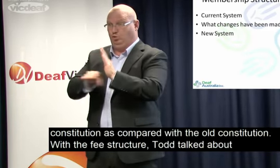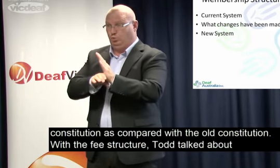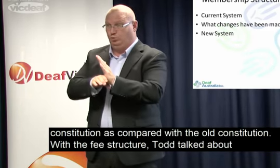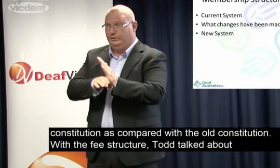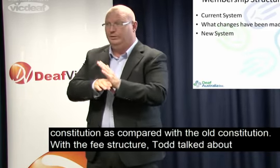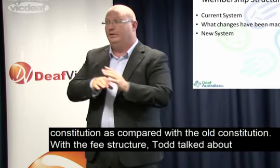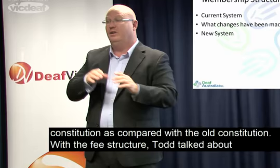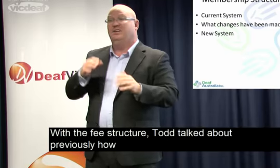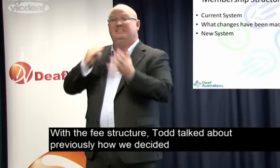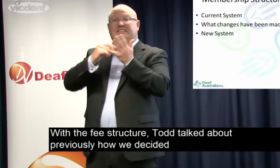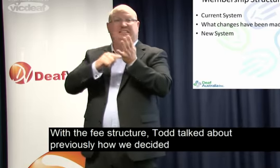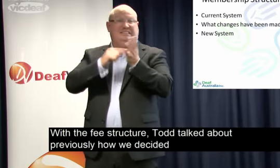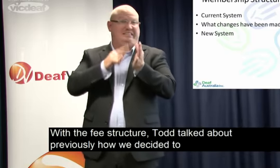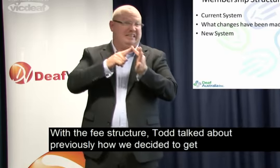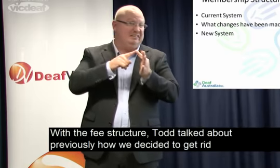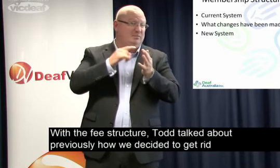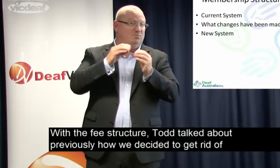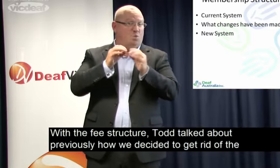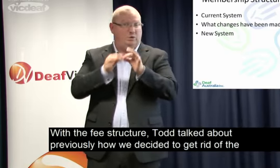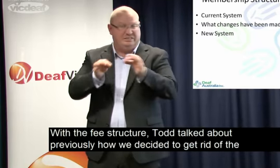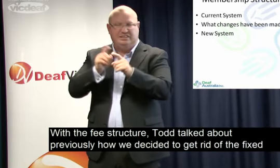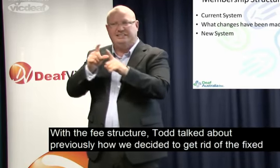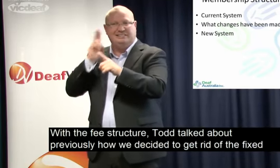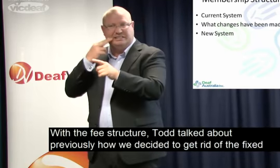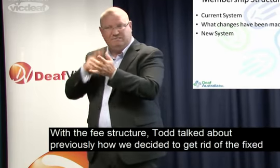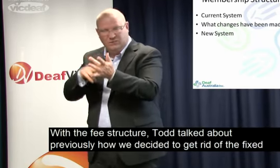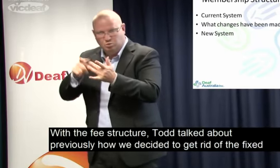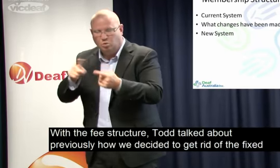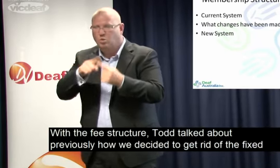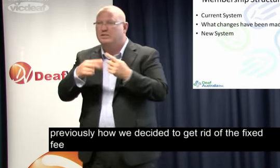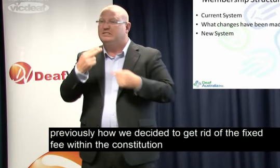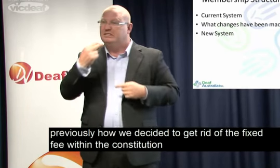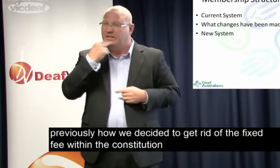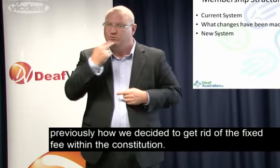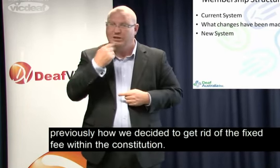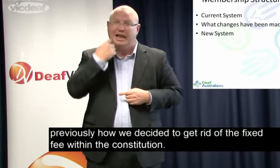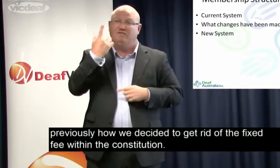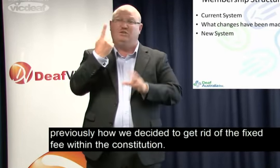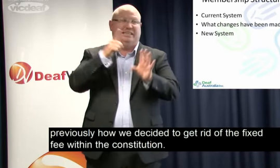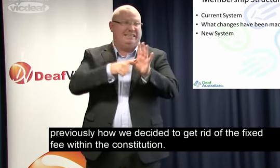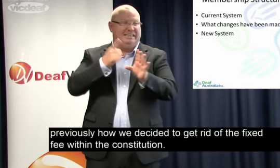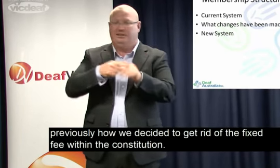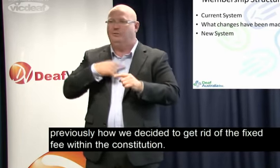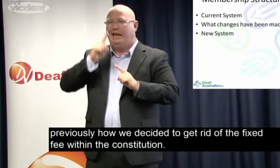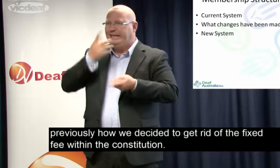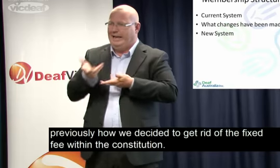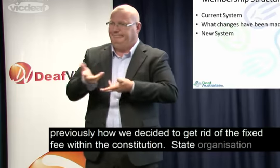the fixed fee within the constitution. And the state organisations like Deaf Victoria, South Australia and so on, every